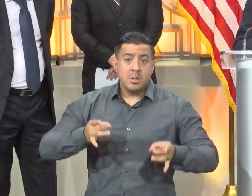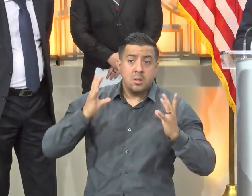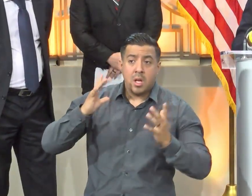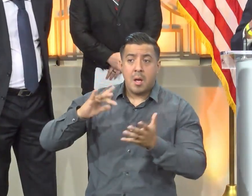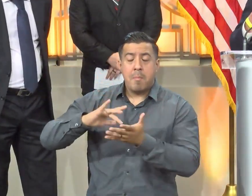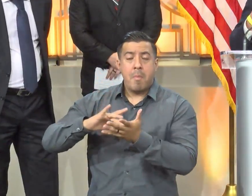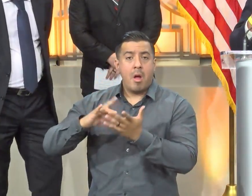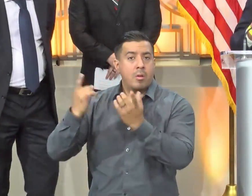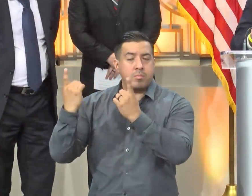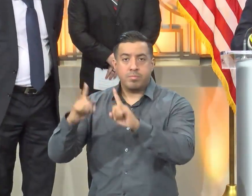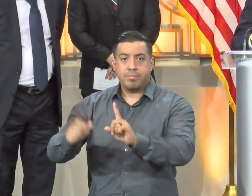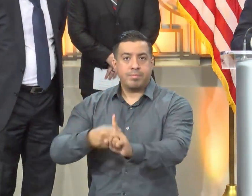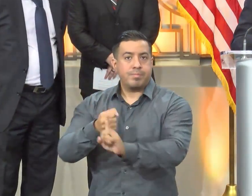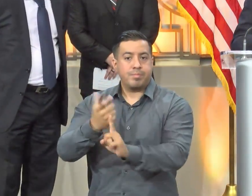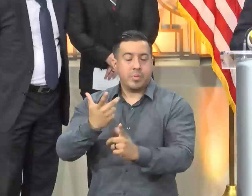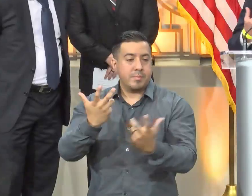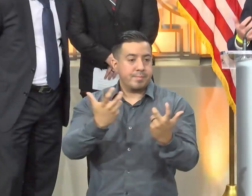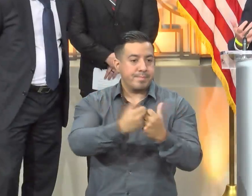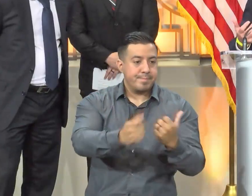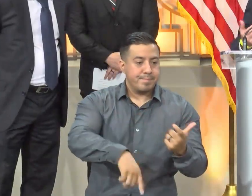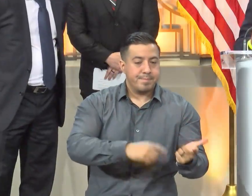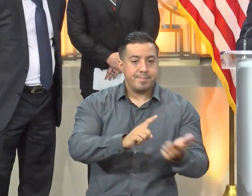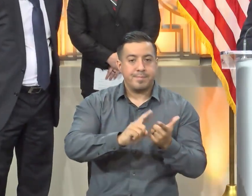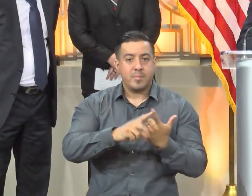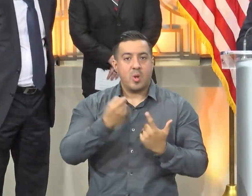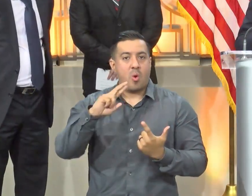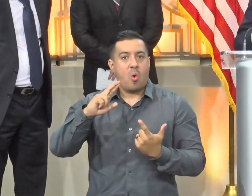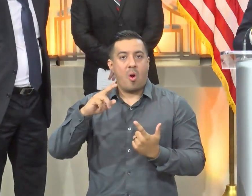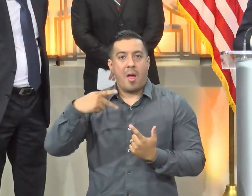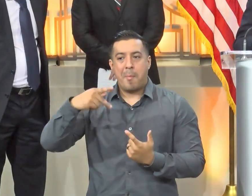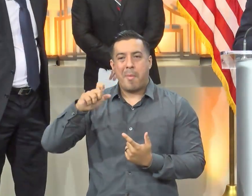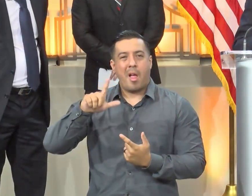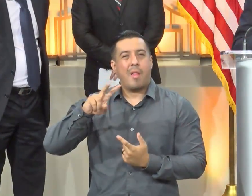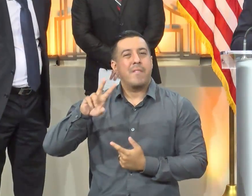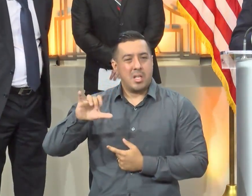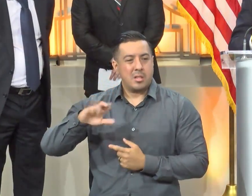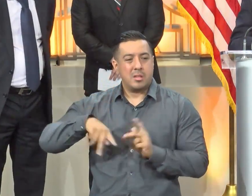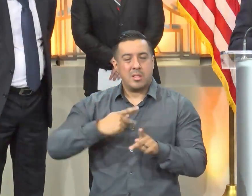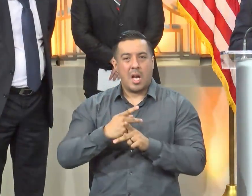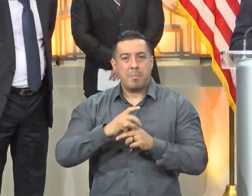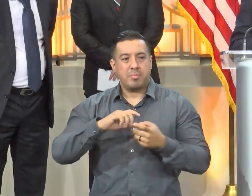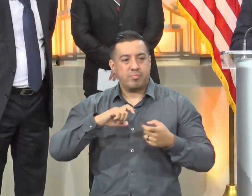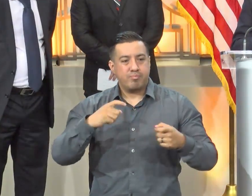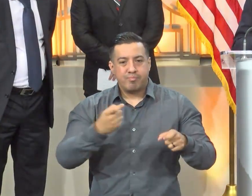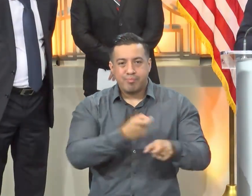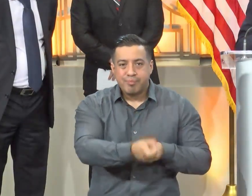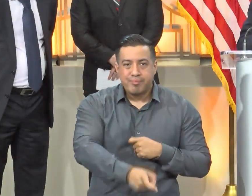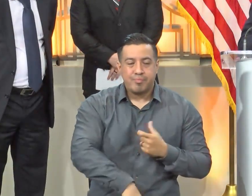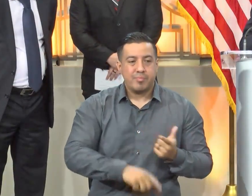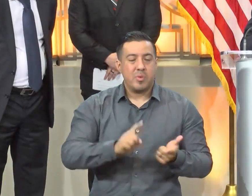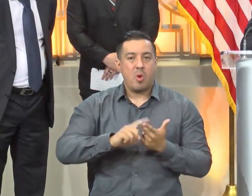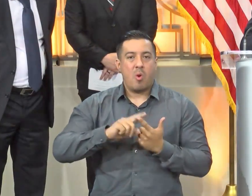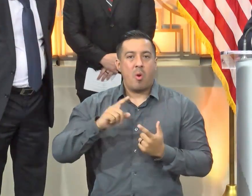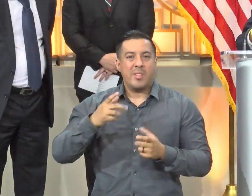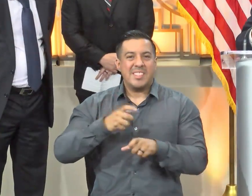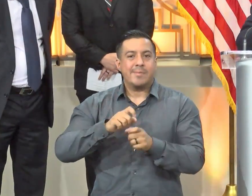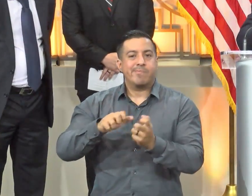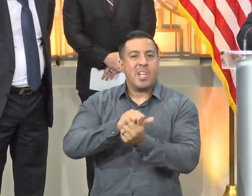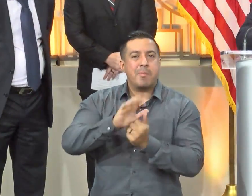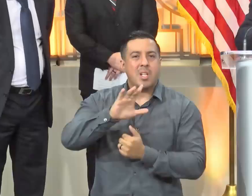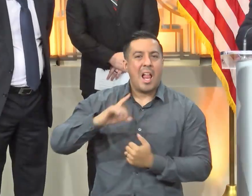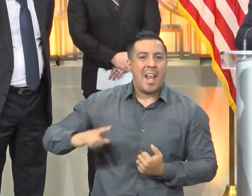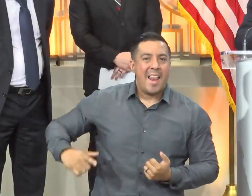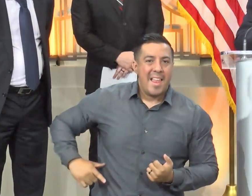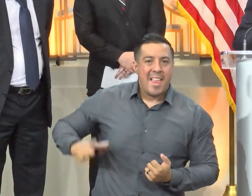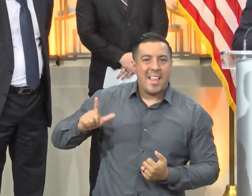events, whether it be a car accident with a bad pelvic fracture, a gunshot wound that damages the liver, or the